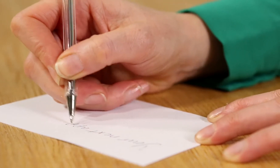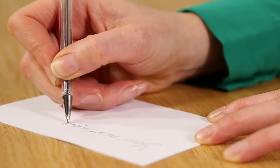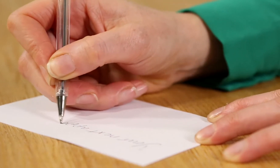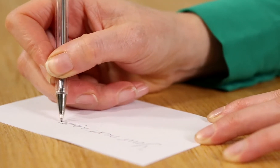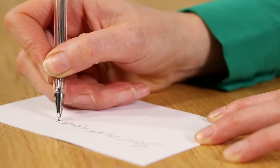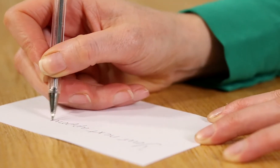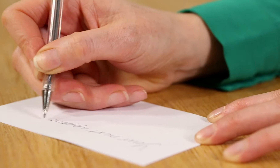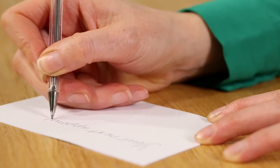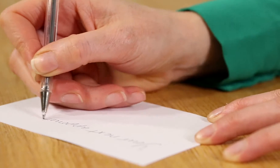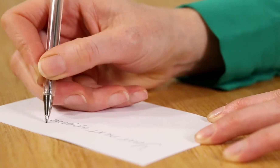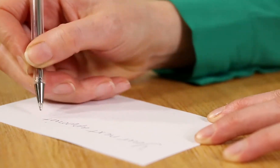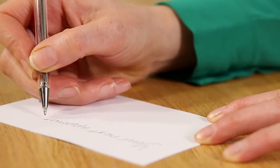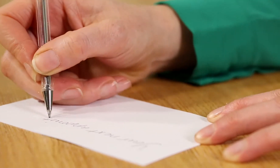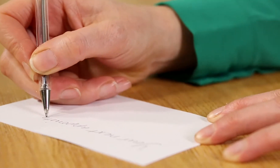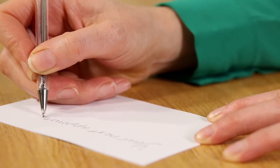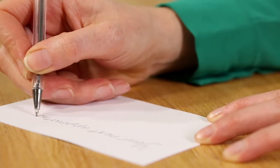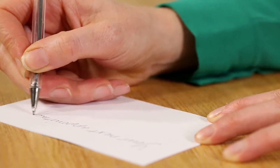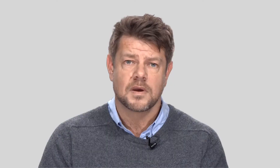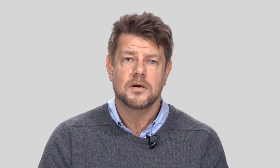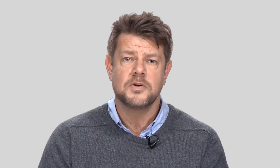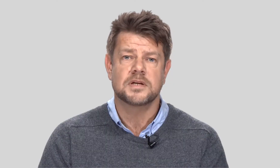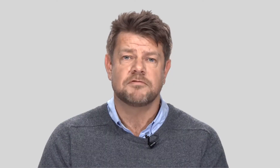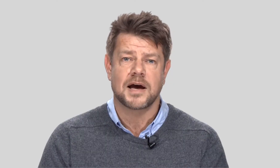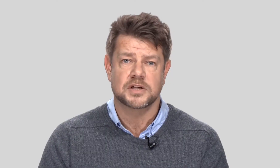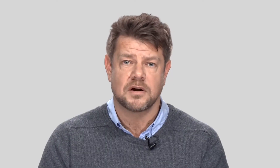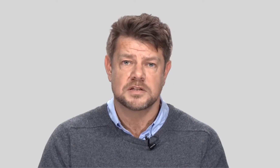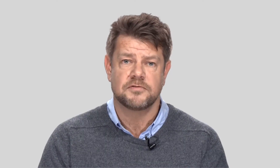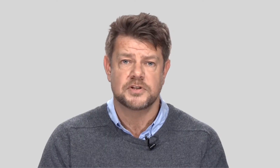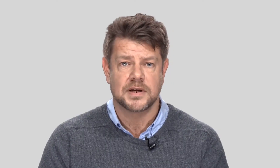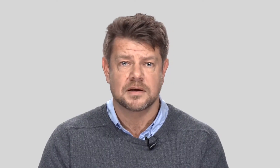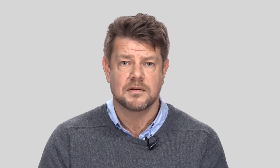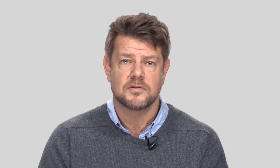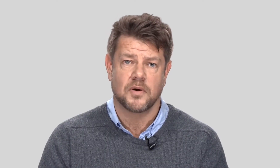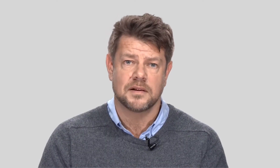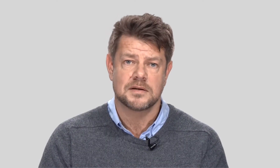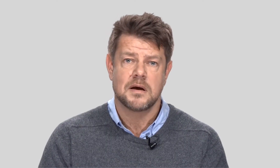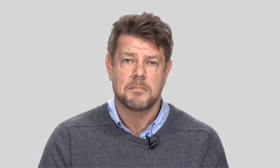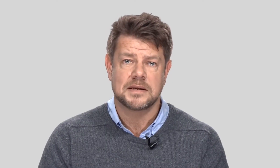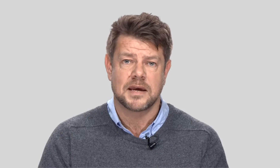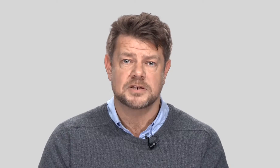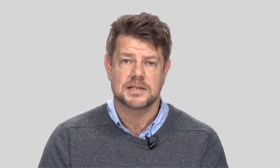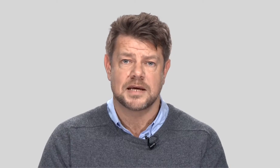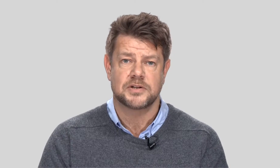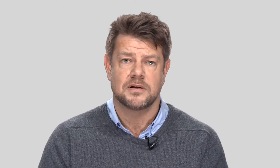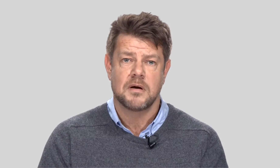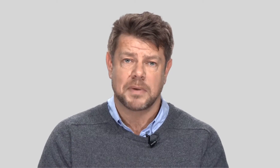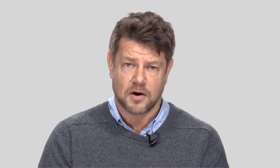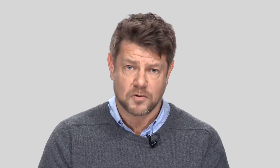writing things down may help. Using flashcards for drink, toilet, medication, etc. might also